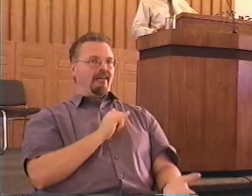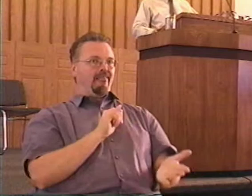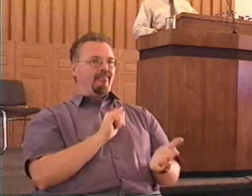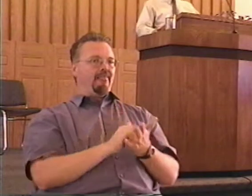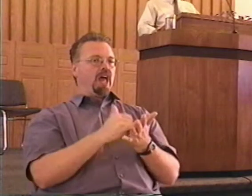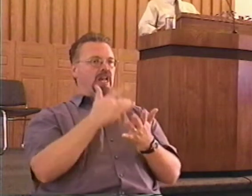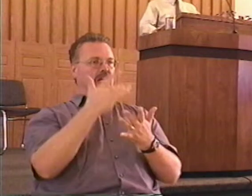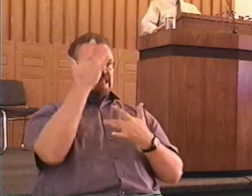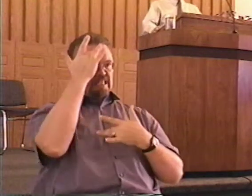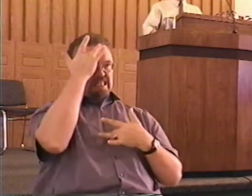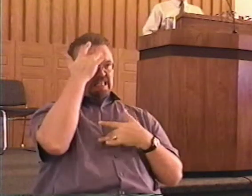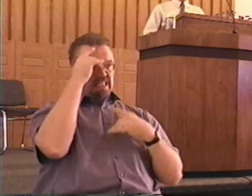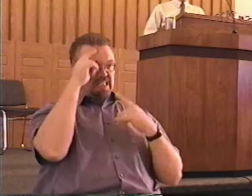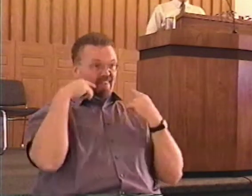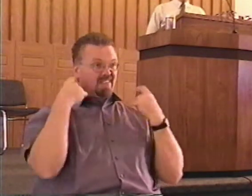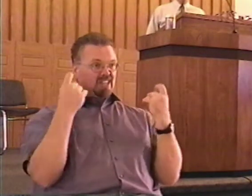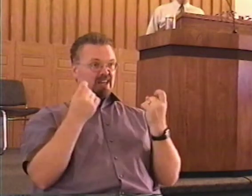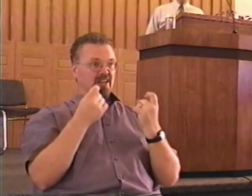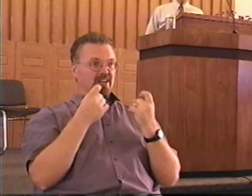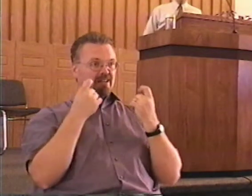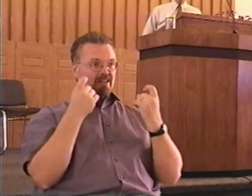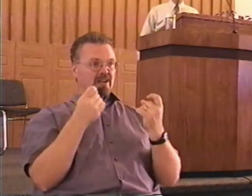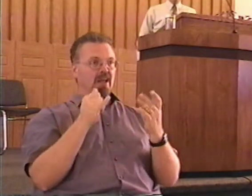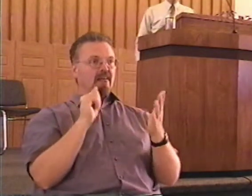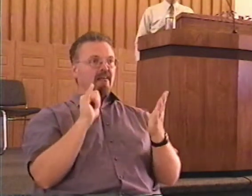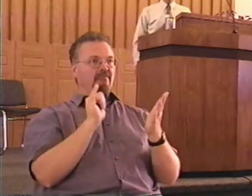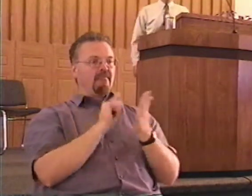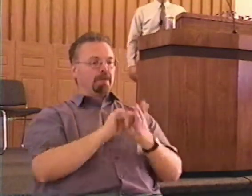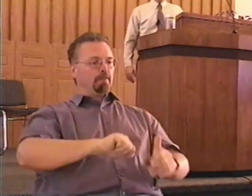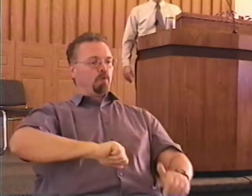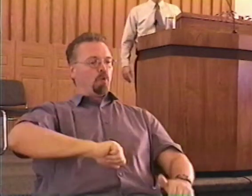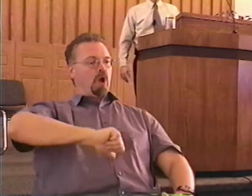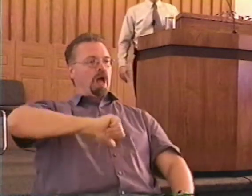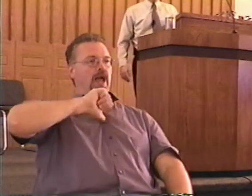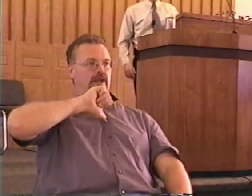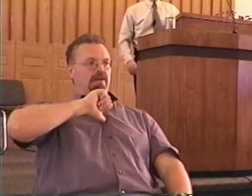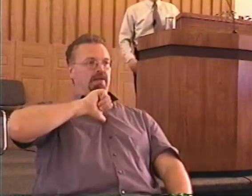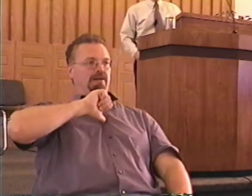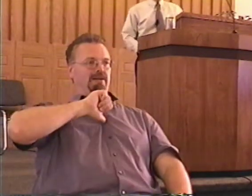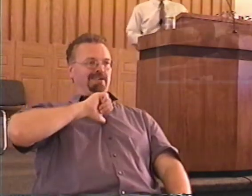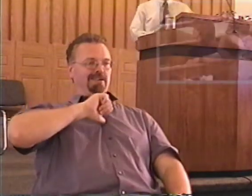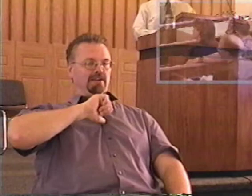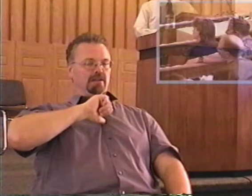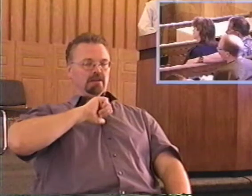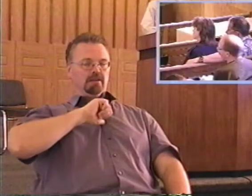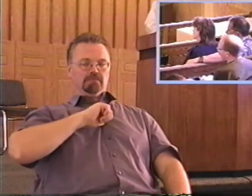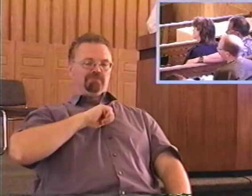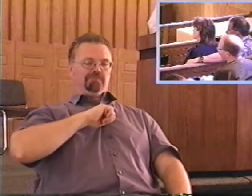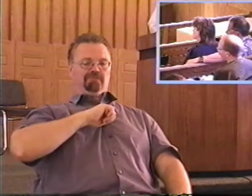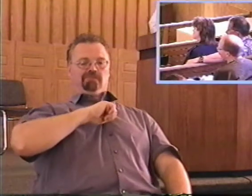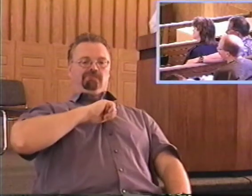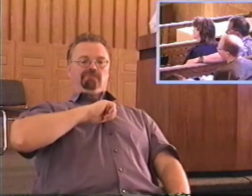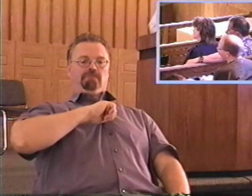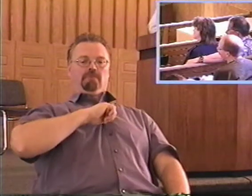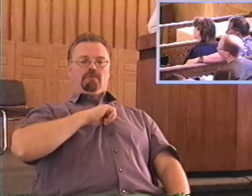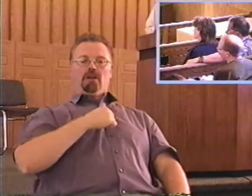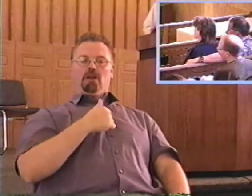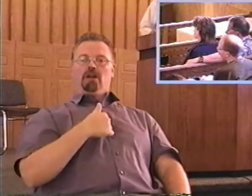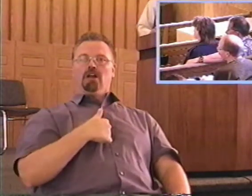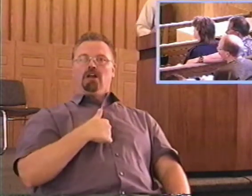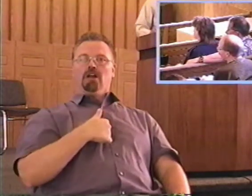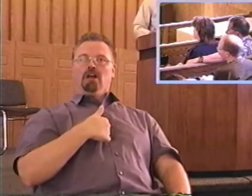that disease of sin, is the disease of pride. A fool says there is